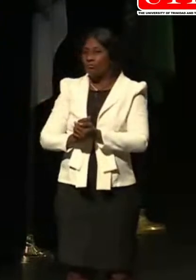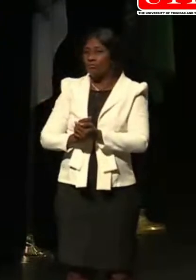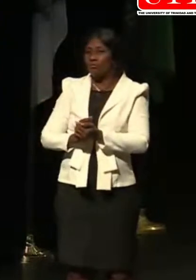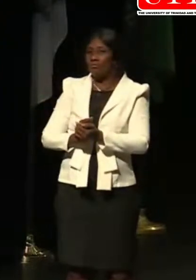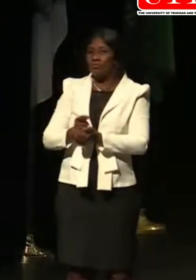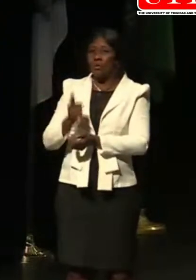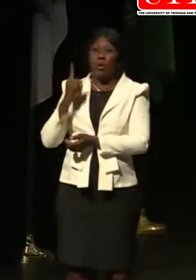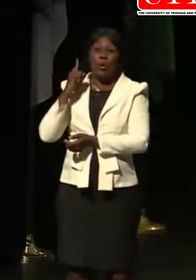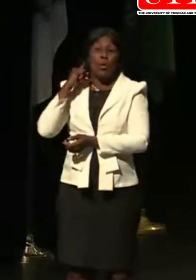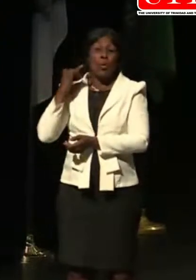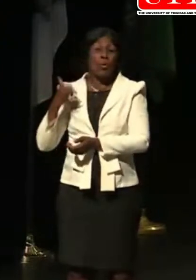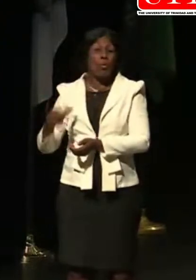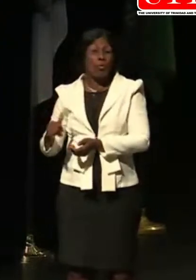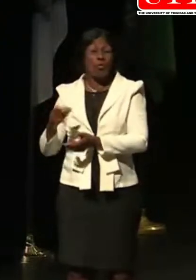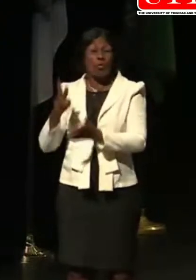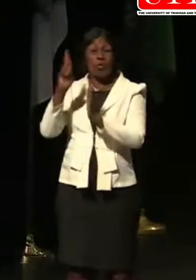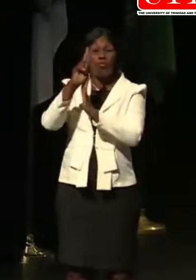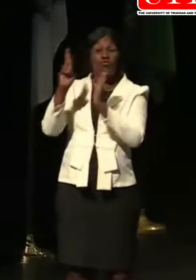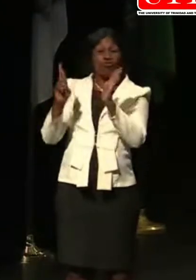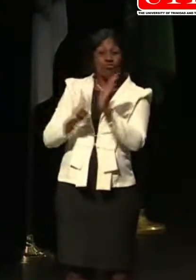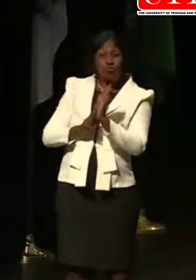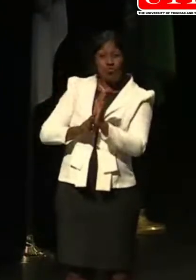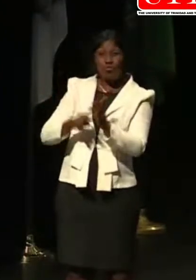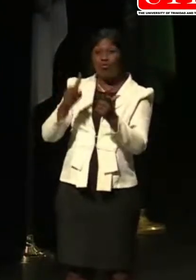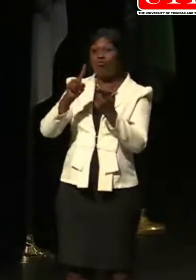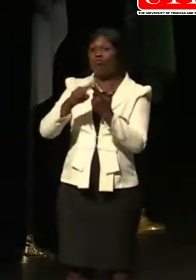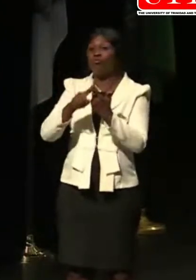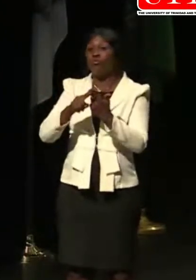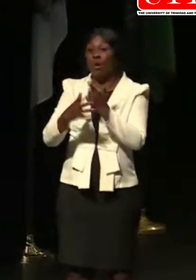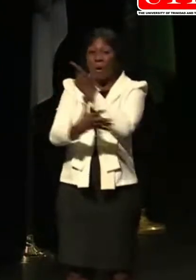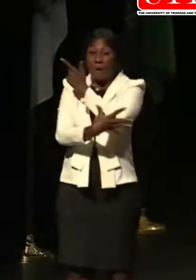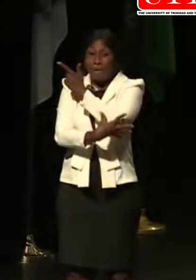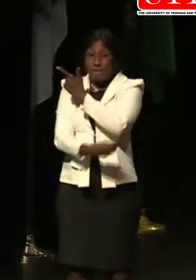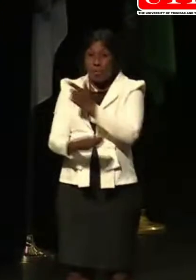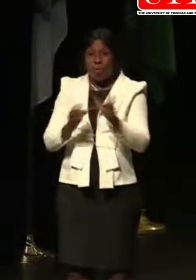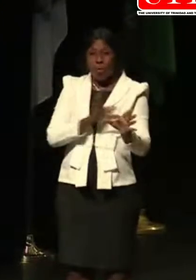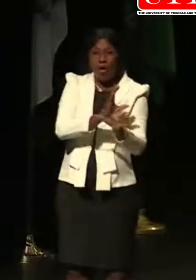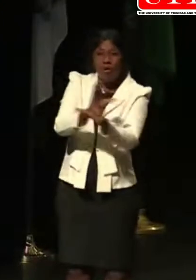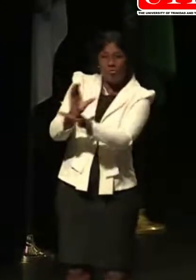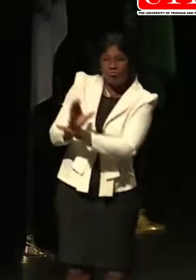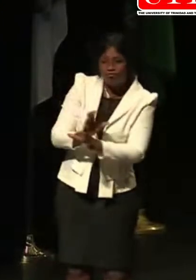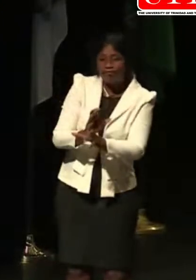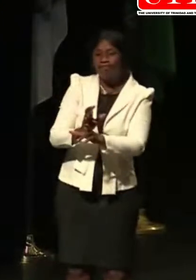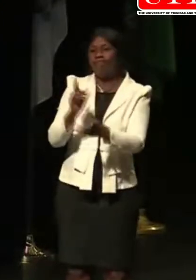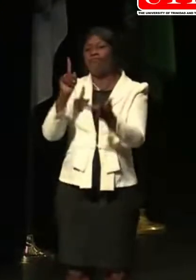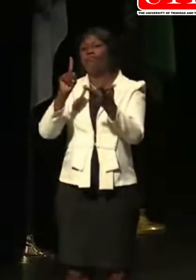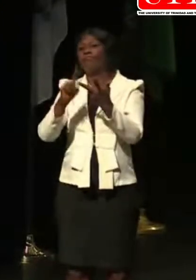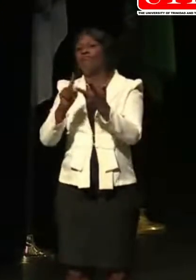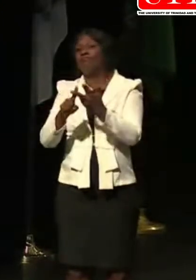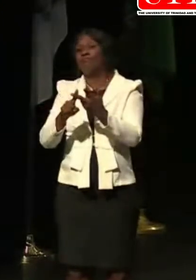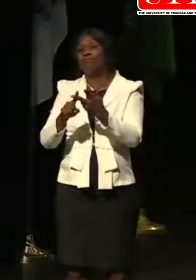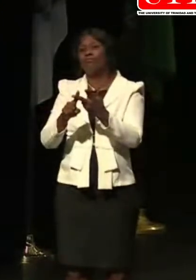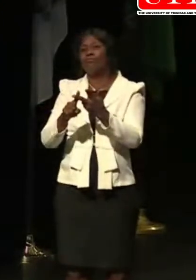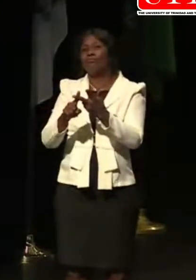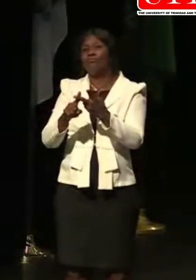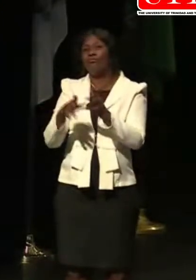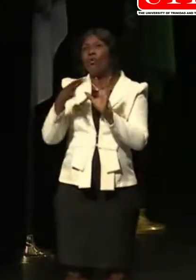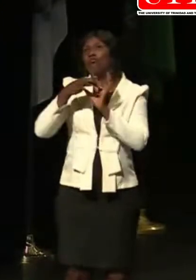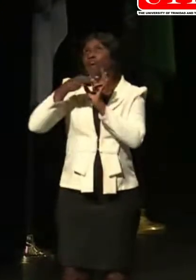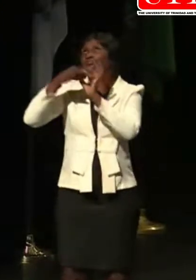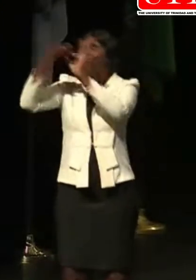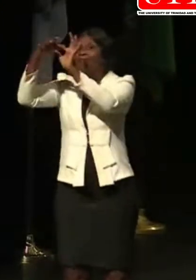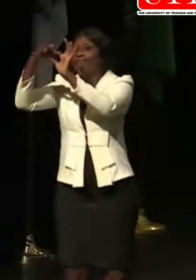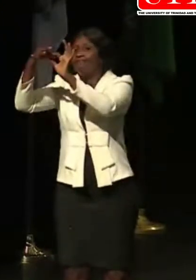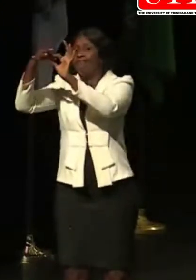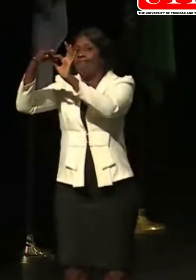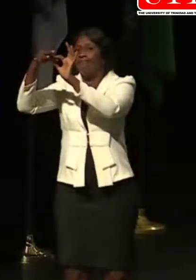for the poor. And the third is our mystical tradition of unity and union with the divine and all